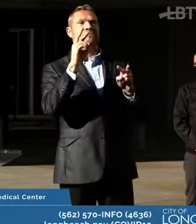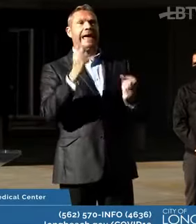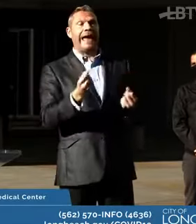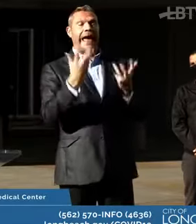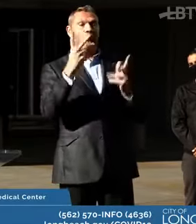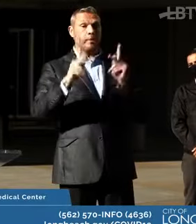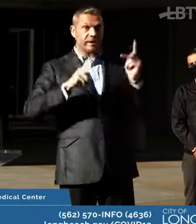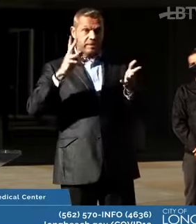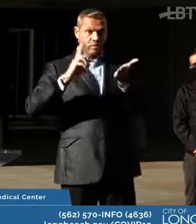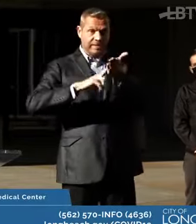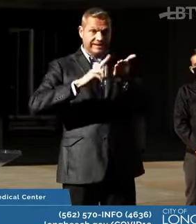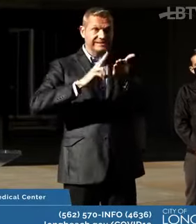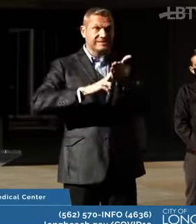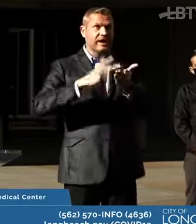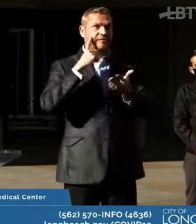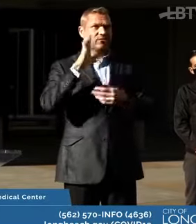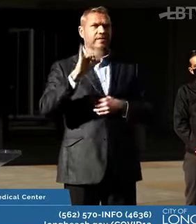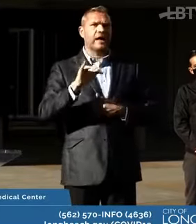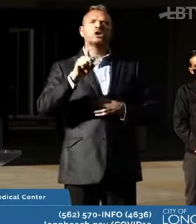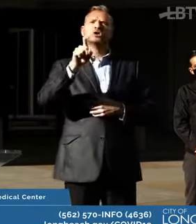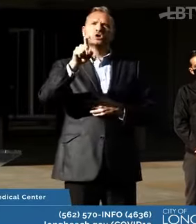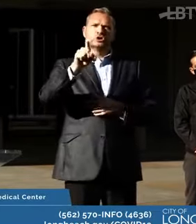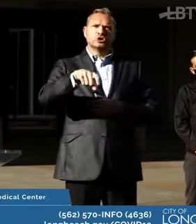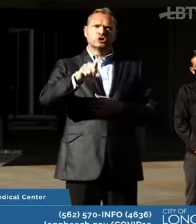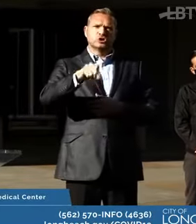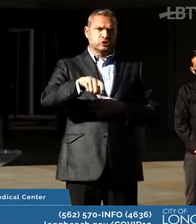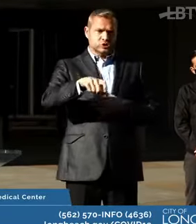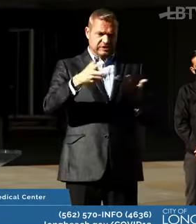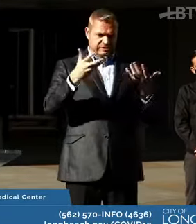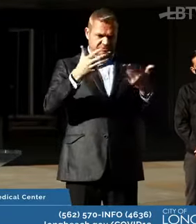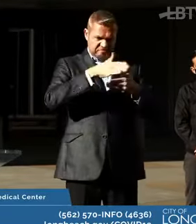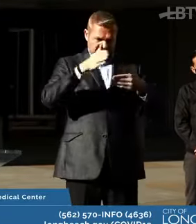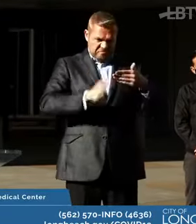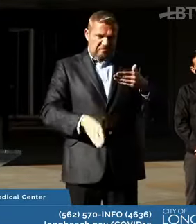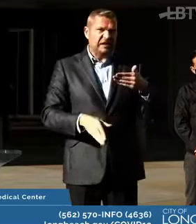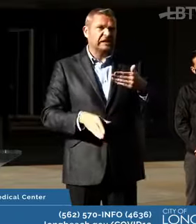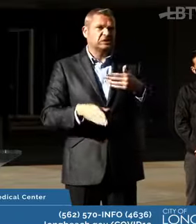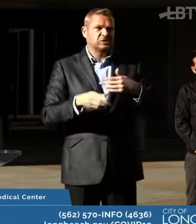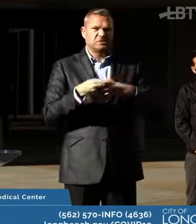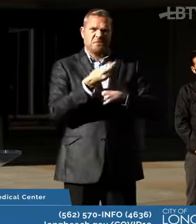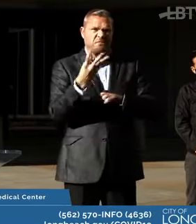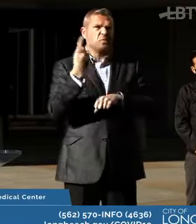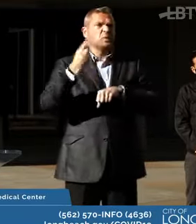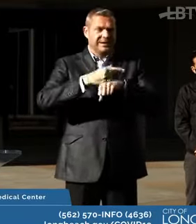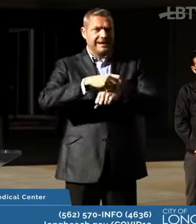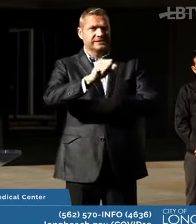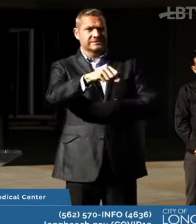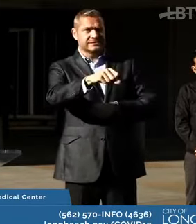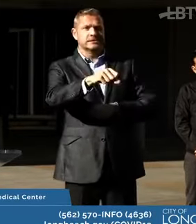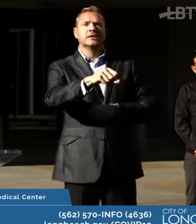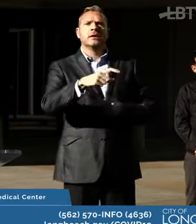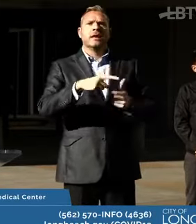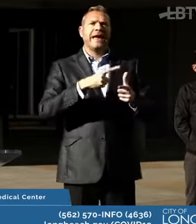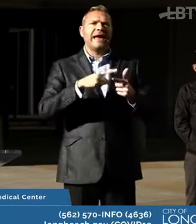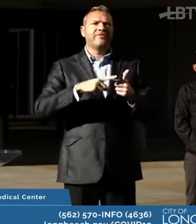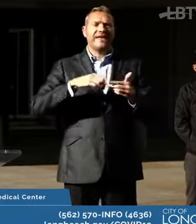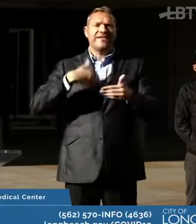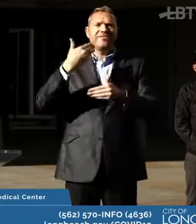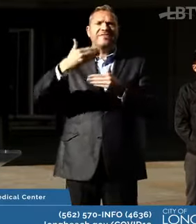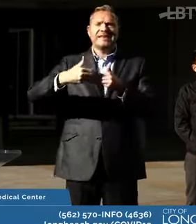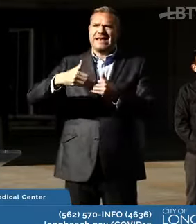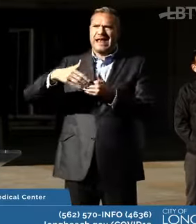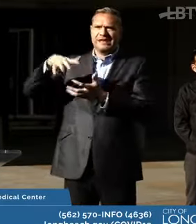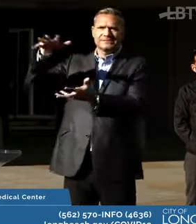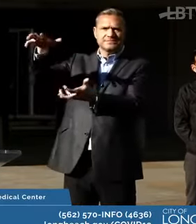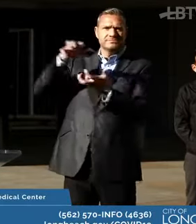physicians who have signed up, that we should get through those vaccines in the next few days, and then we will get our next shipment